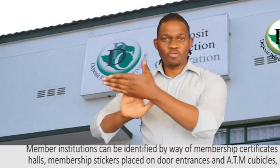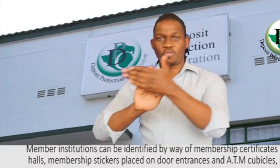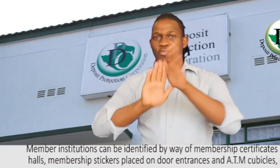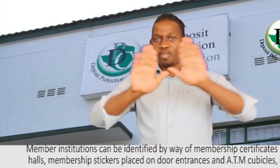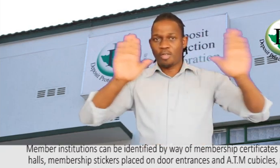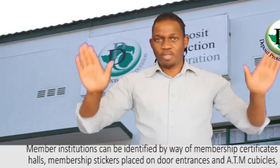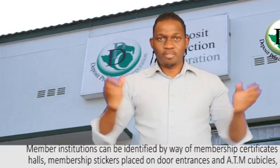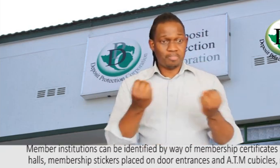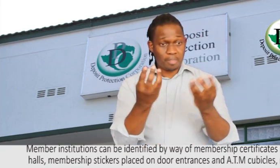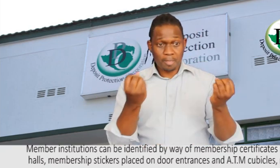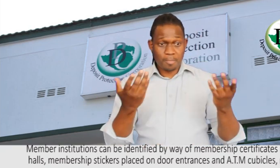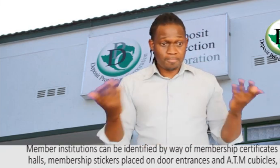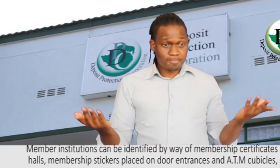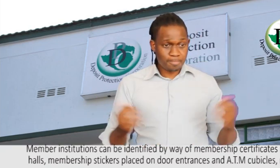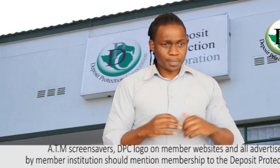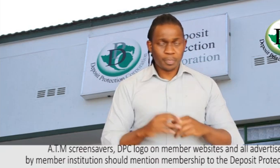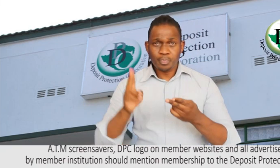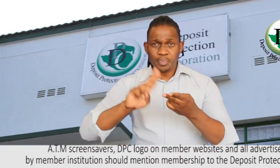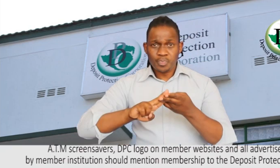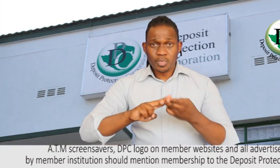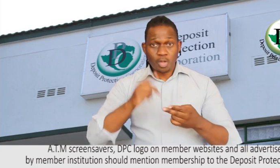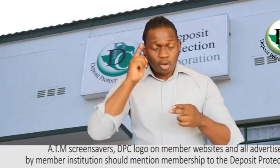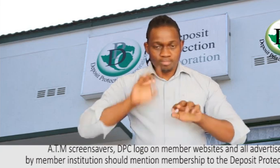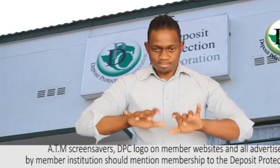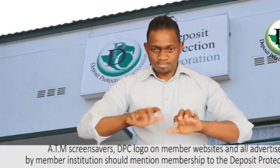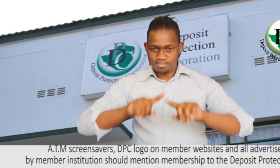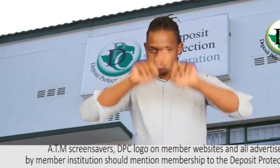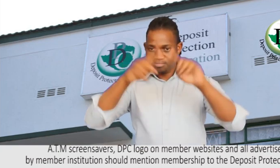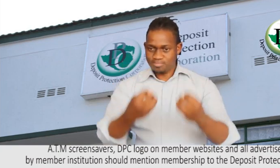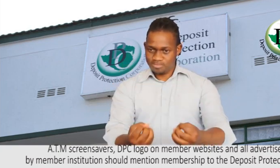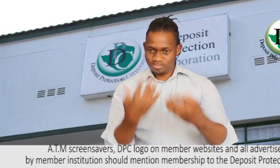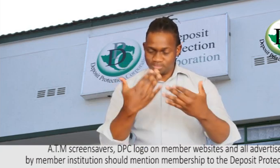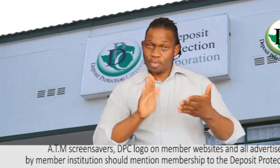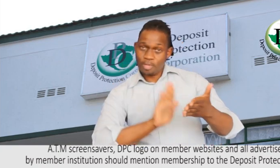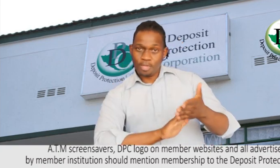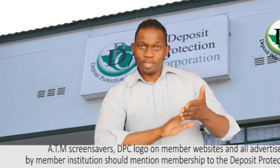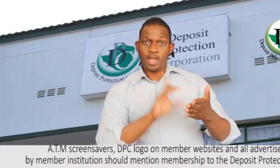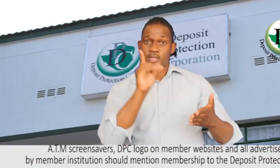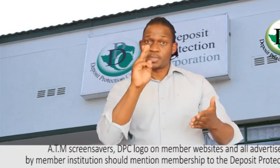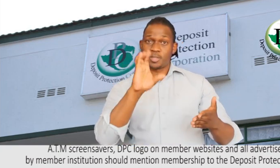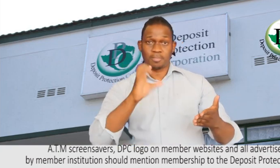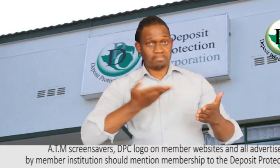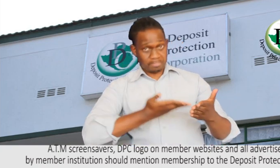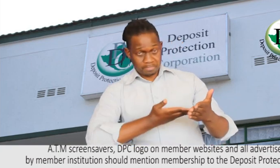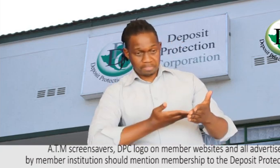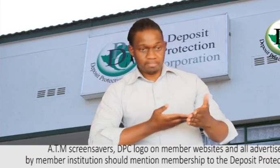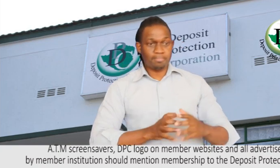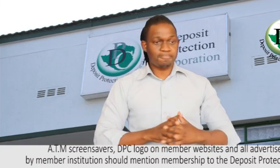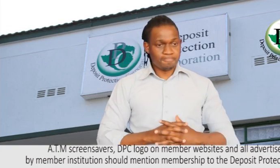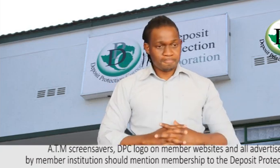and ATM cubicles, membership ATM screensavers, DPC logo on member websites, and all